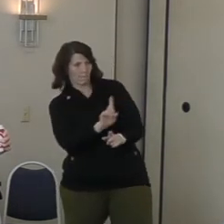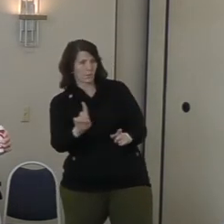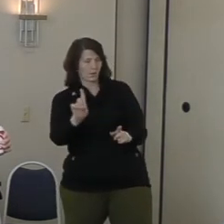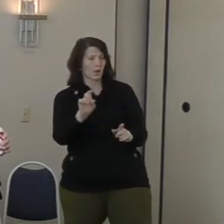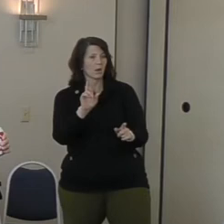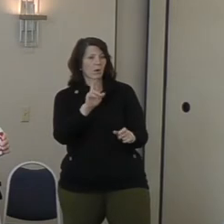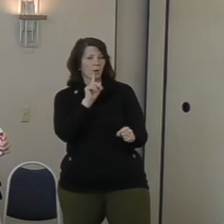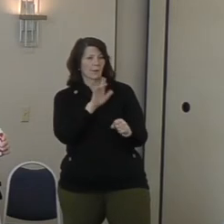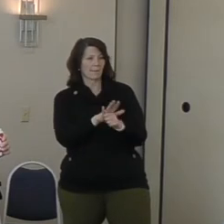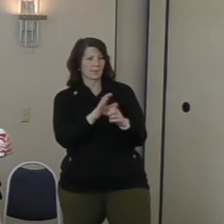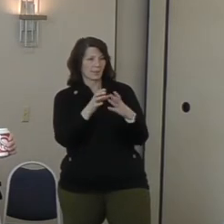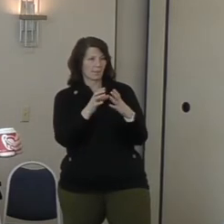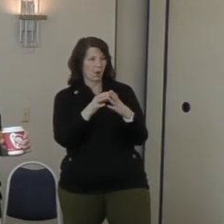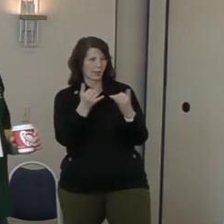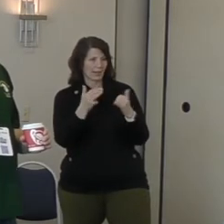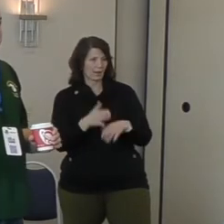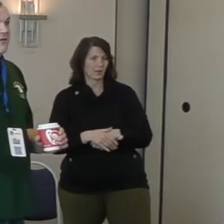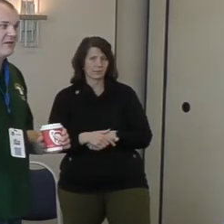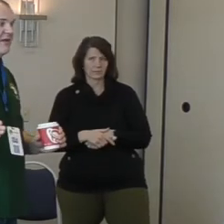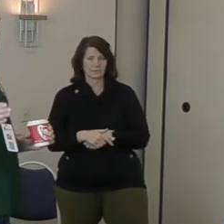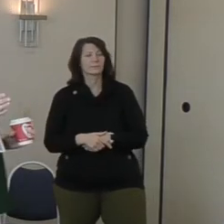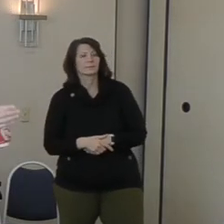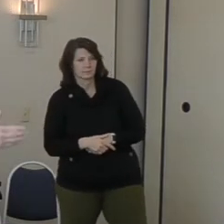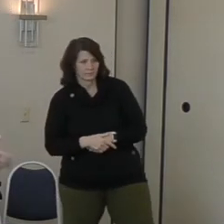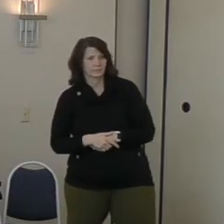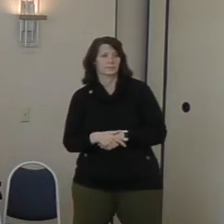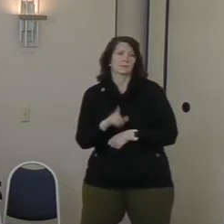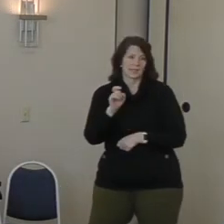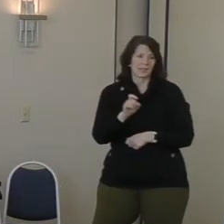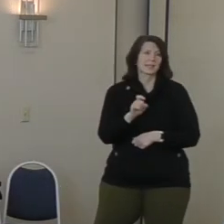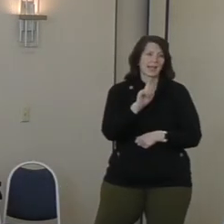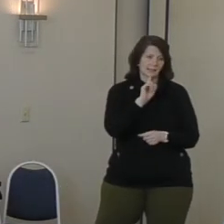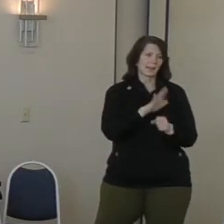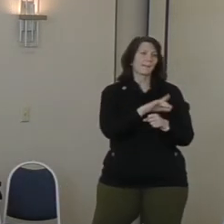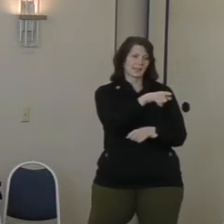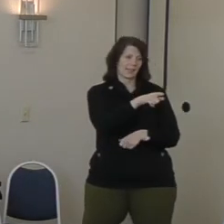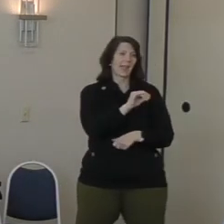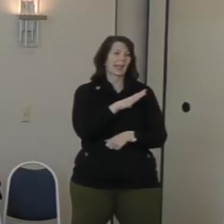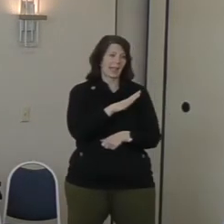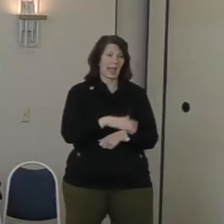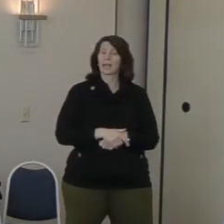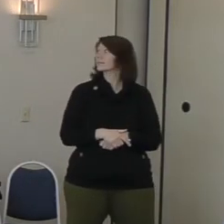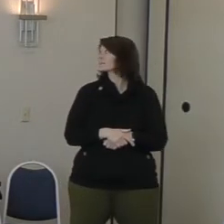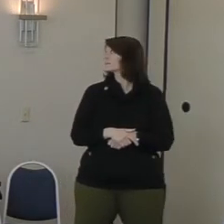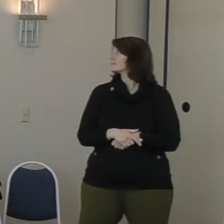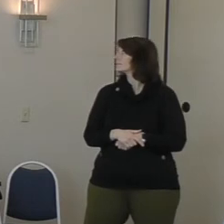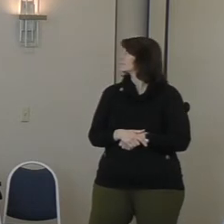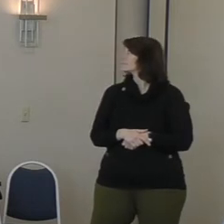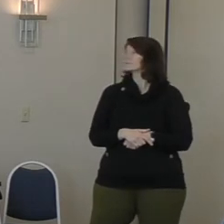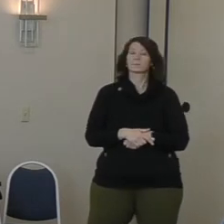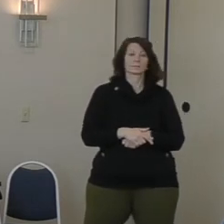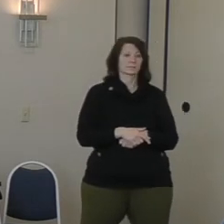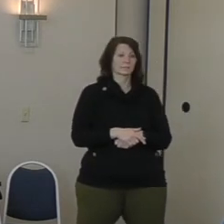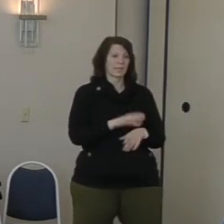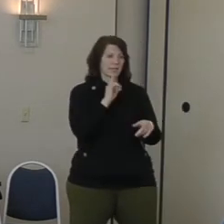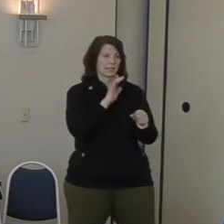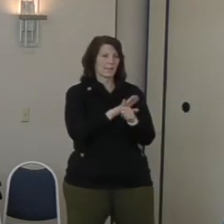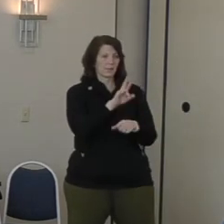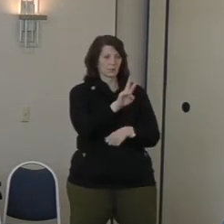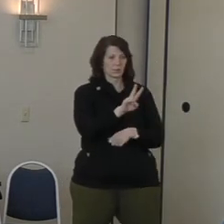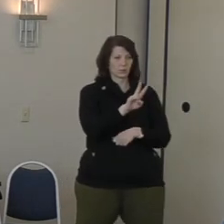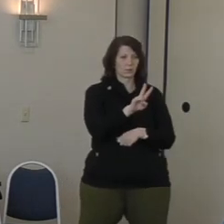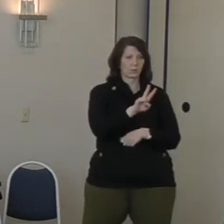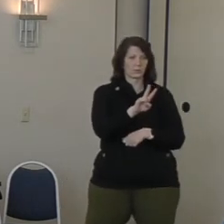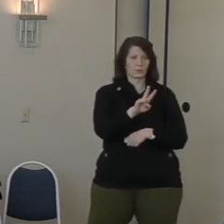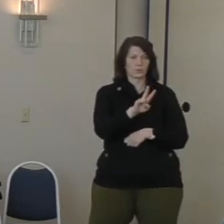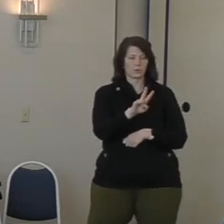he have to commit to the ball carrier? Yeah, he's got to commit to that guy. And so he's going to commit to two, and the guy